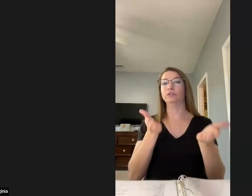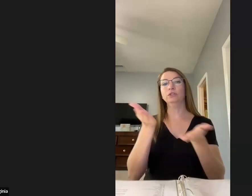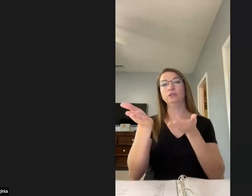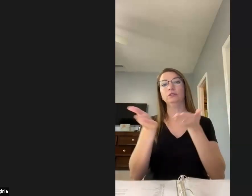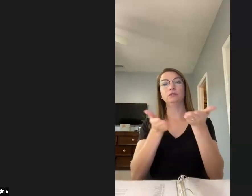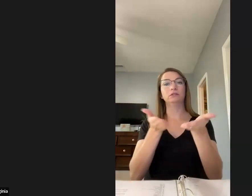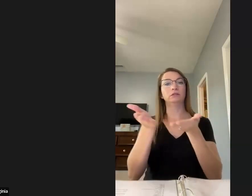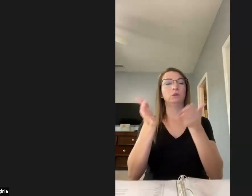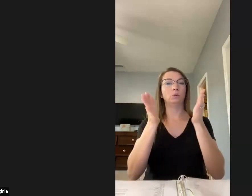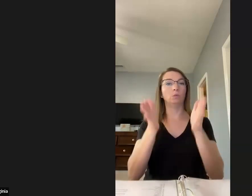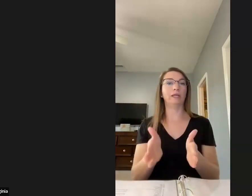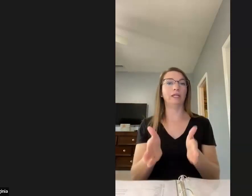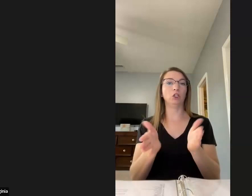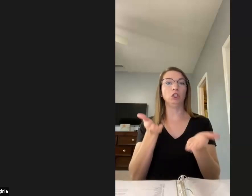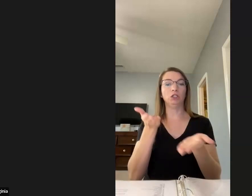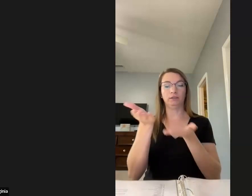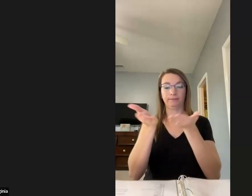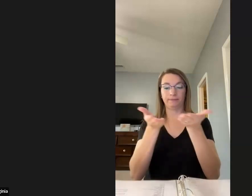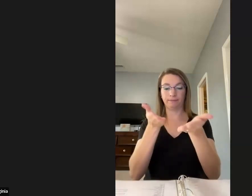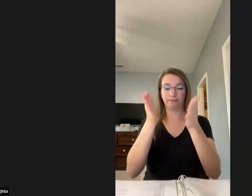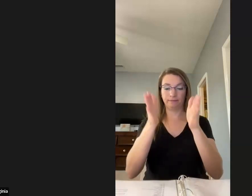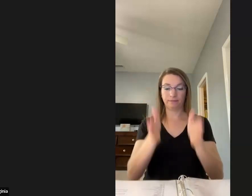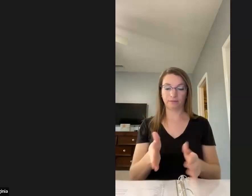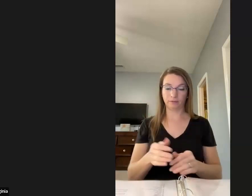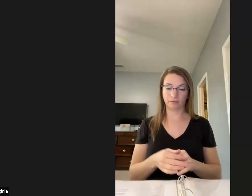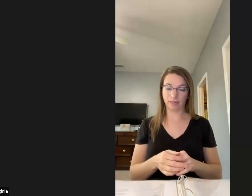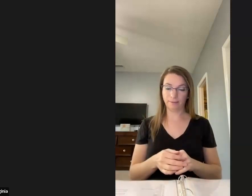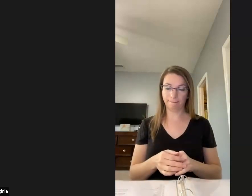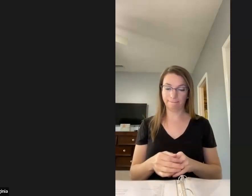server, waiter. Okay.